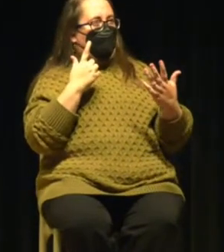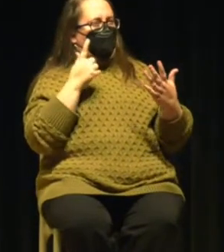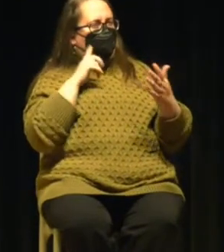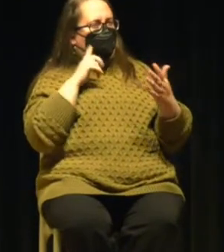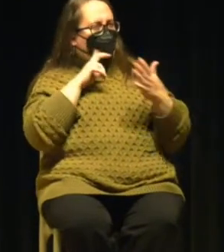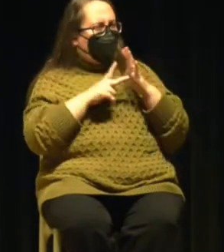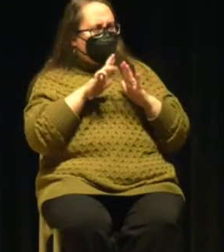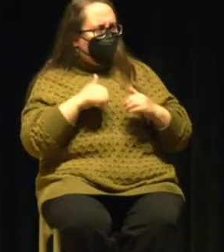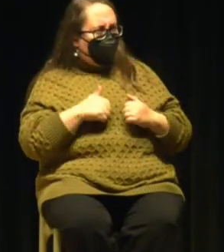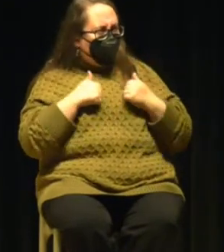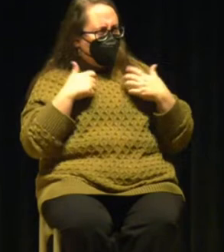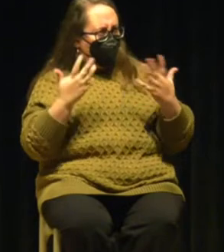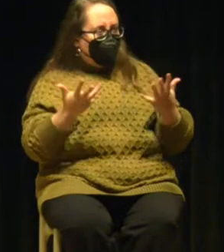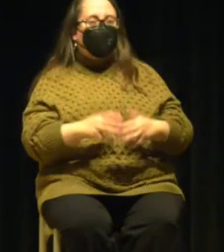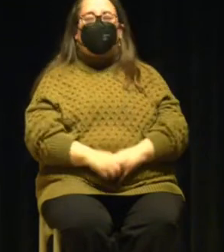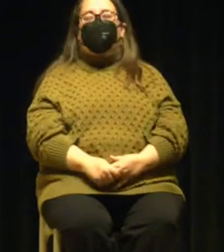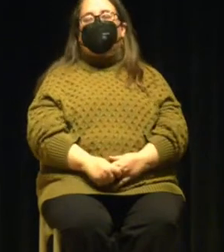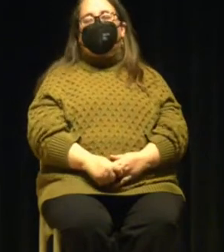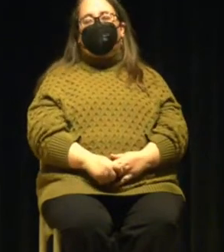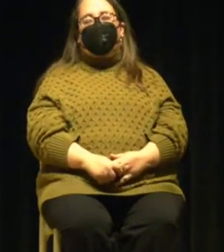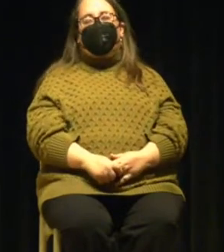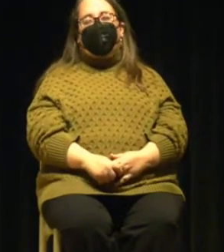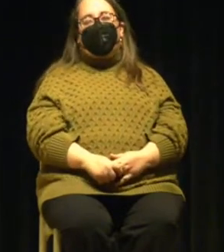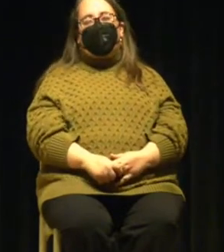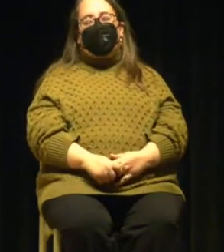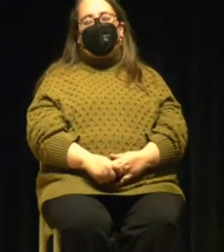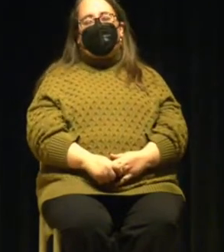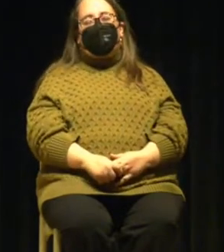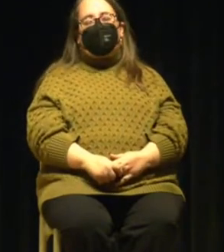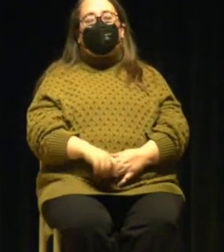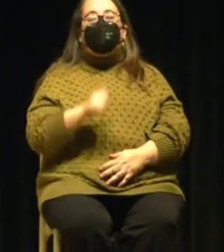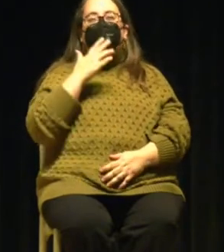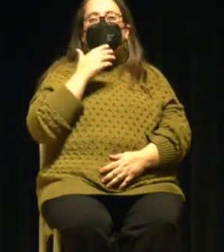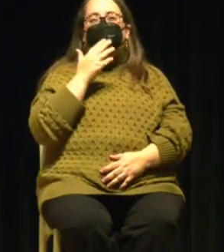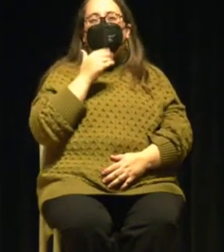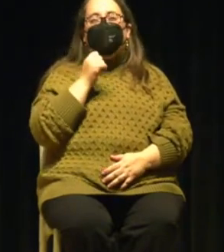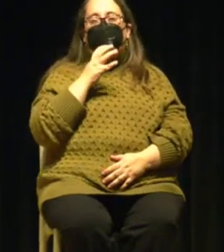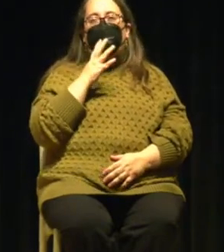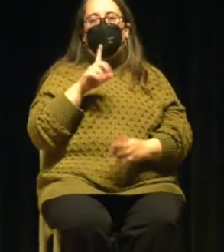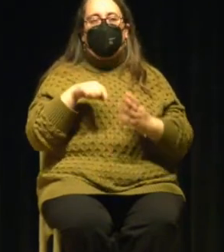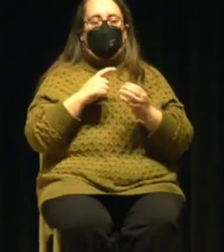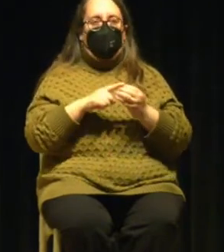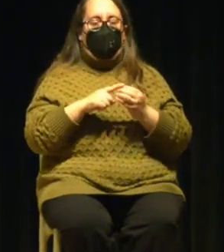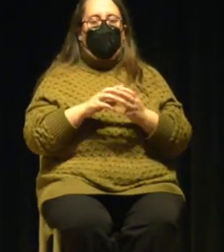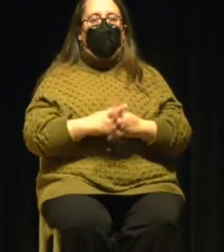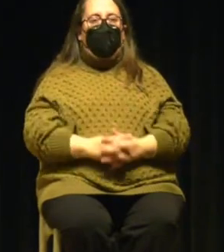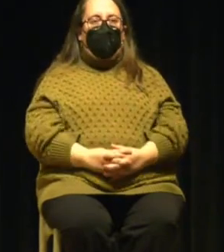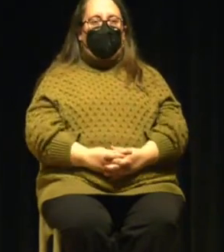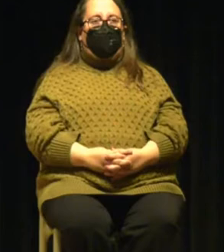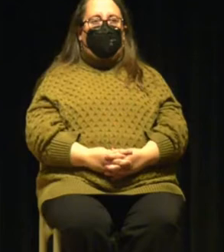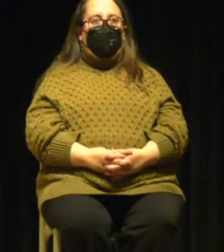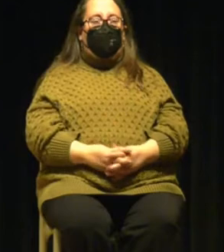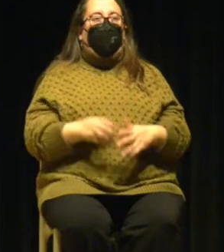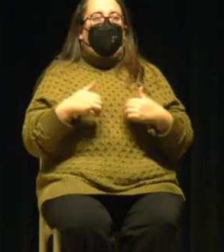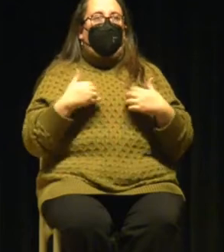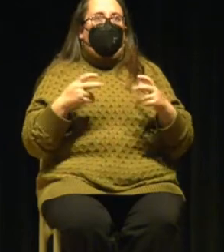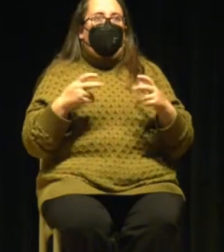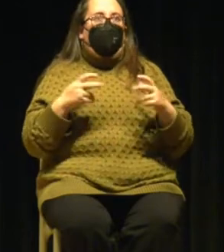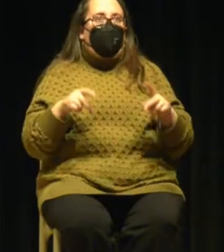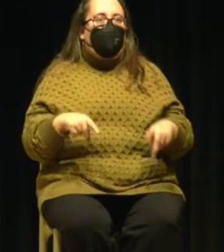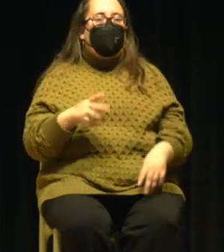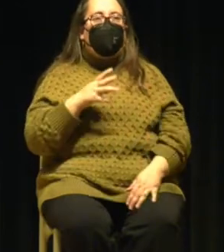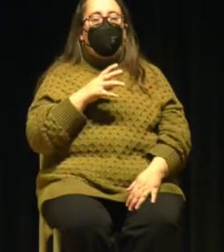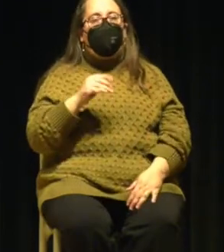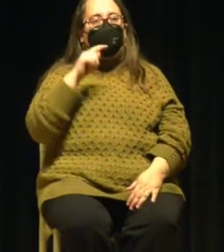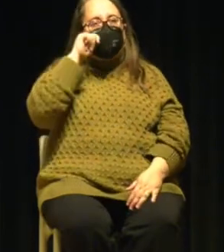for? I think that the thing that's so sweet is you talk about as, you know, as a youngster and